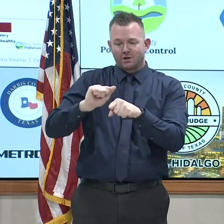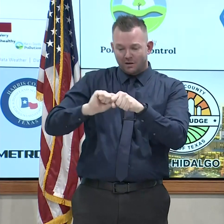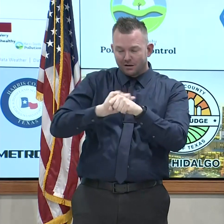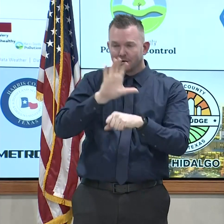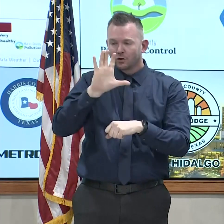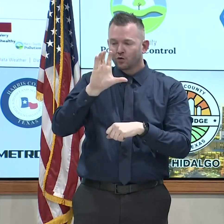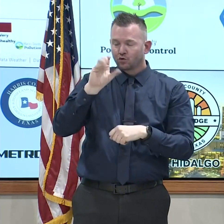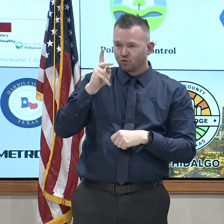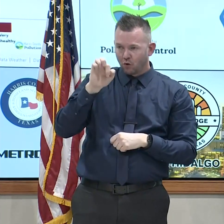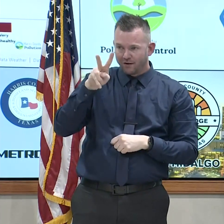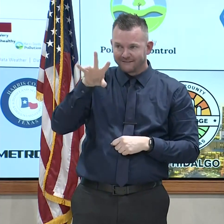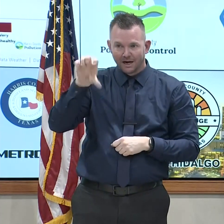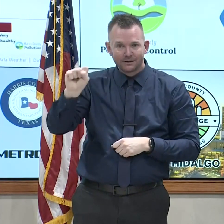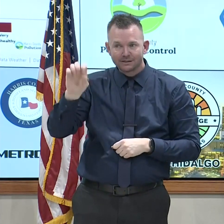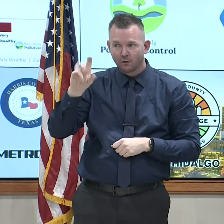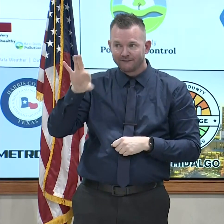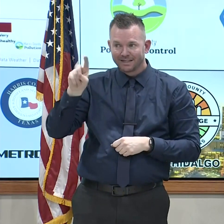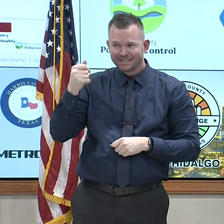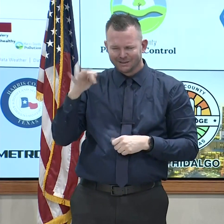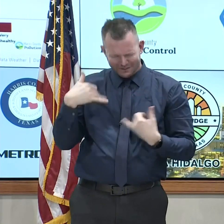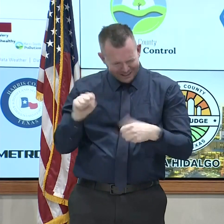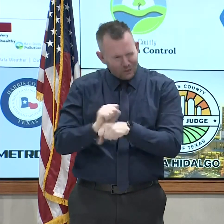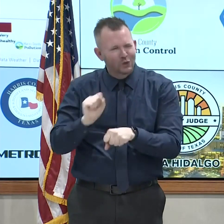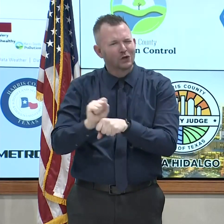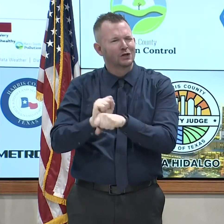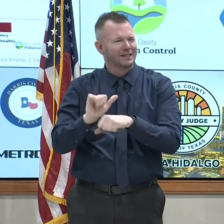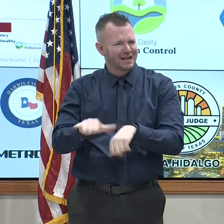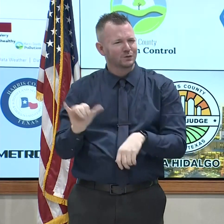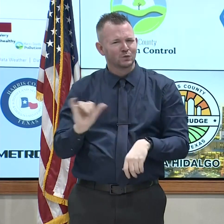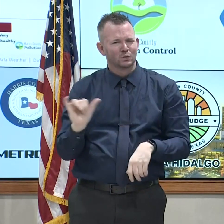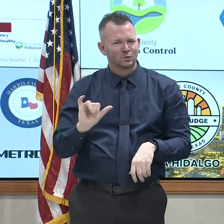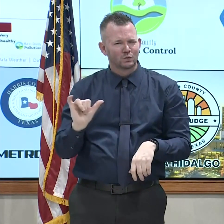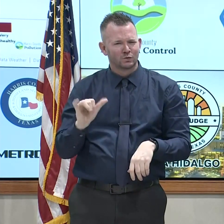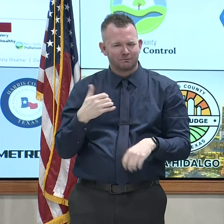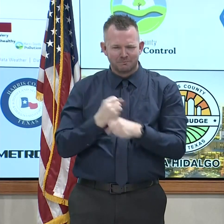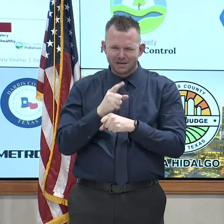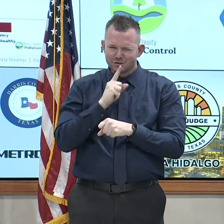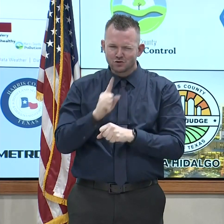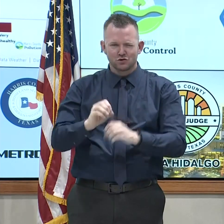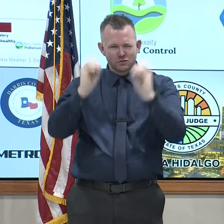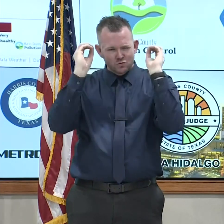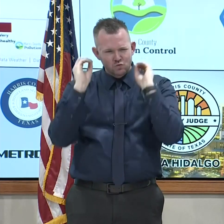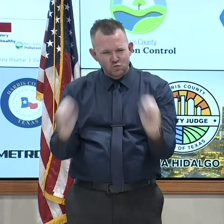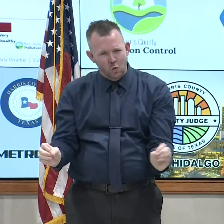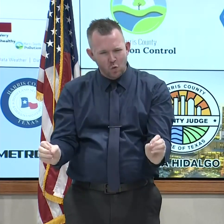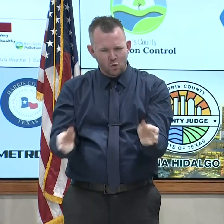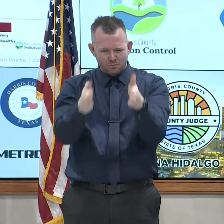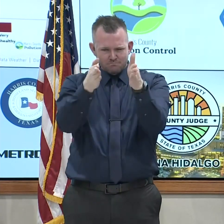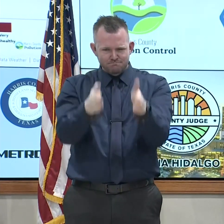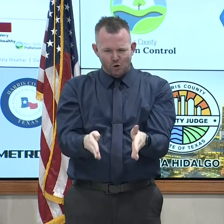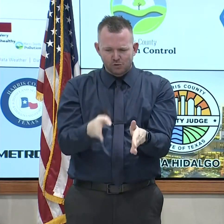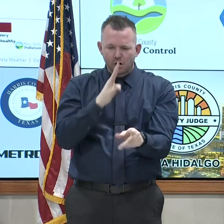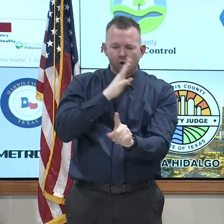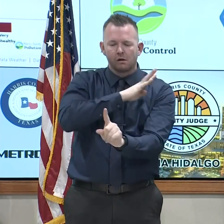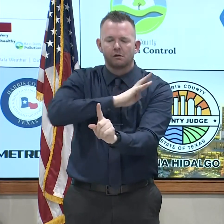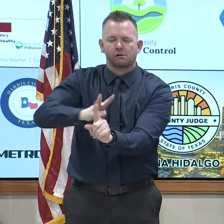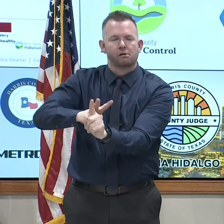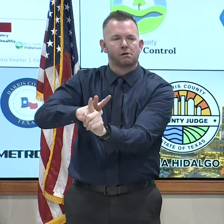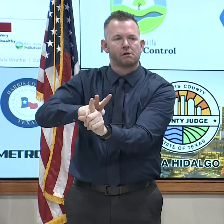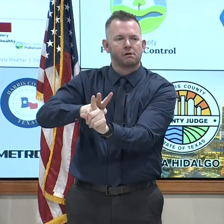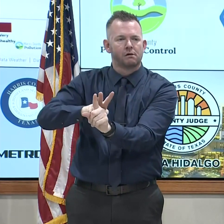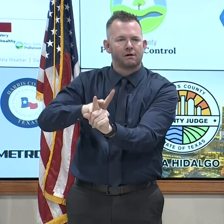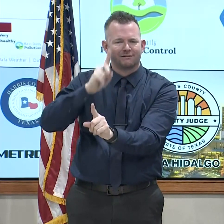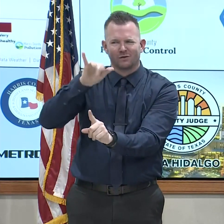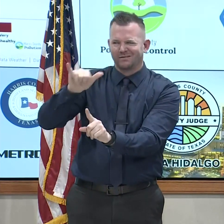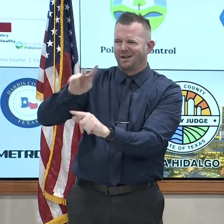Ensuring that there is no resident left behind is the hallmark of the work that Judge Hidalgo has brought to the table